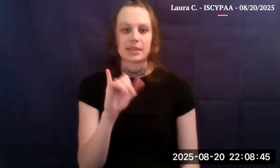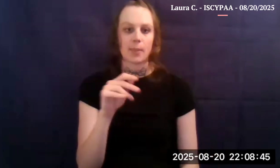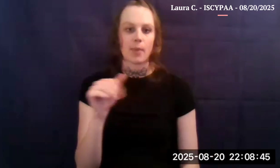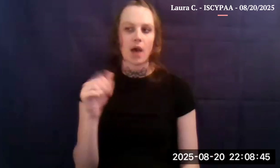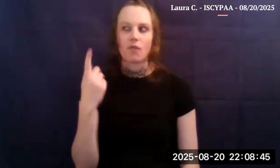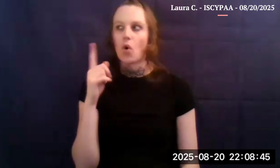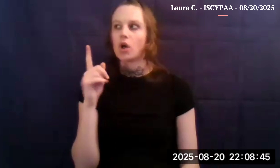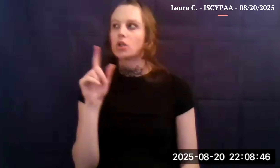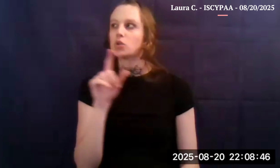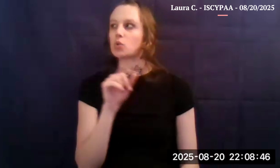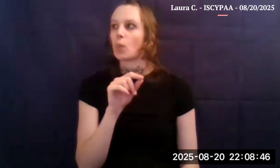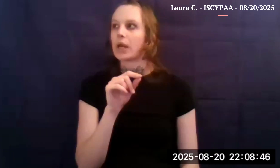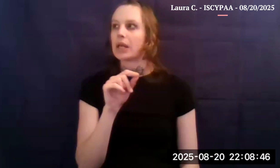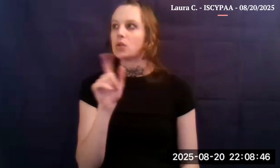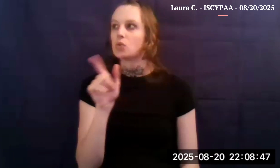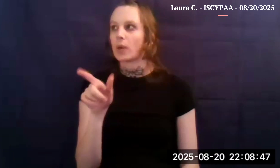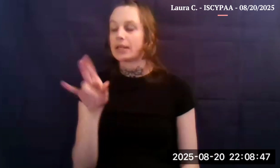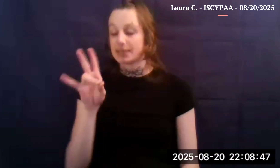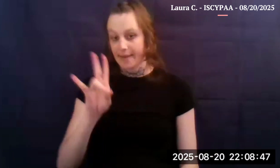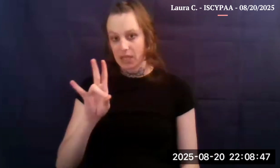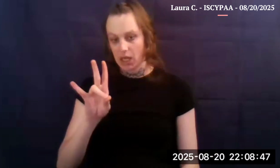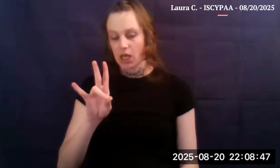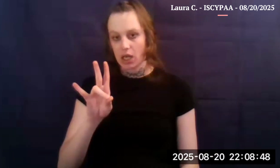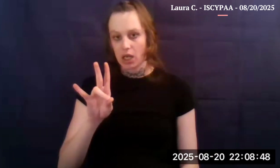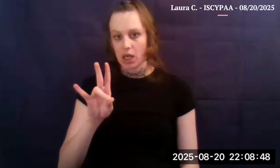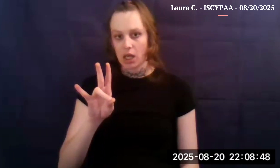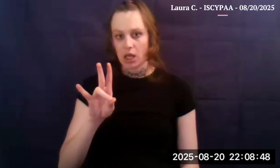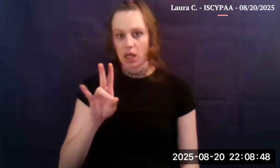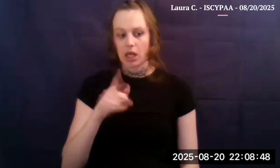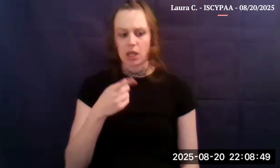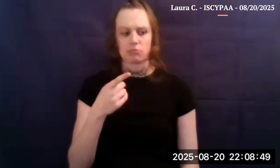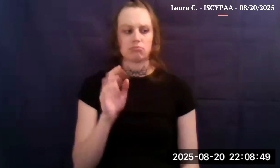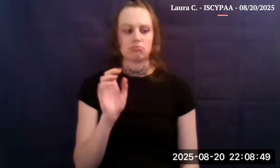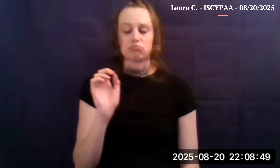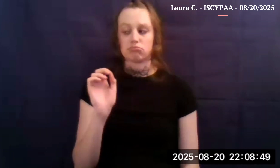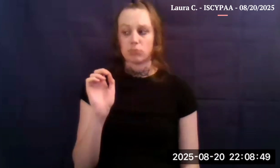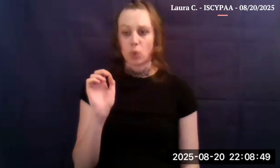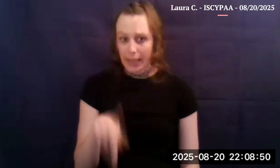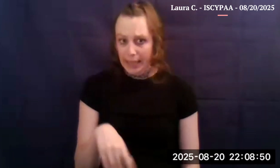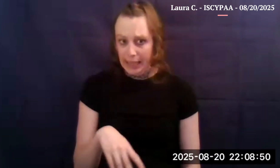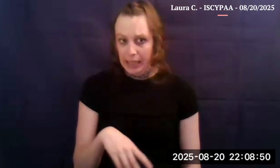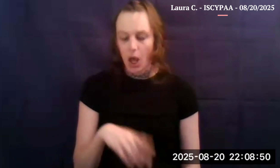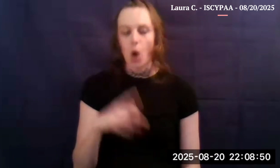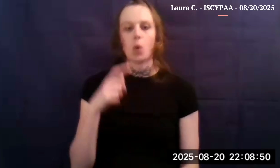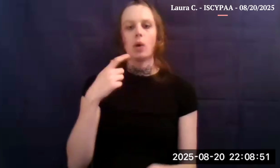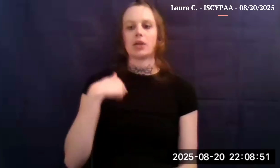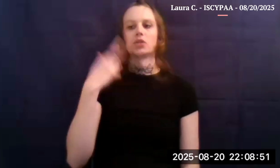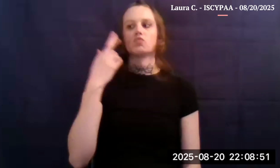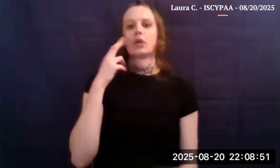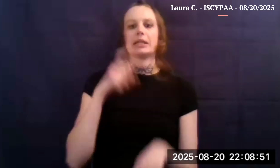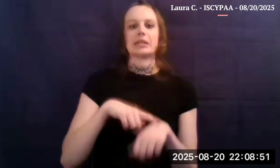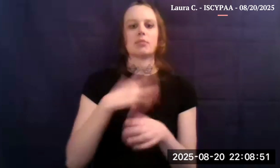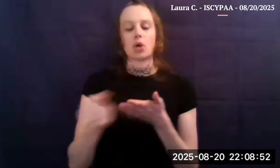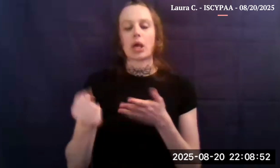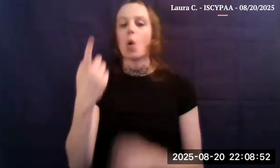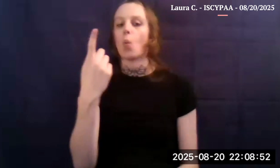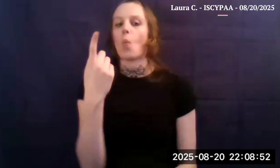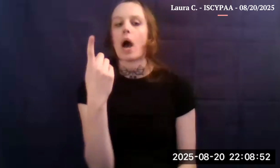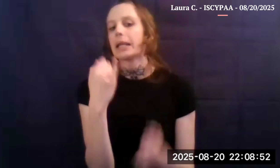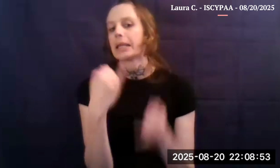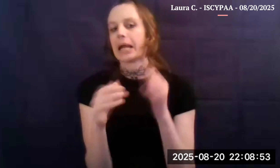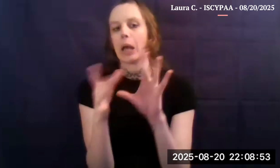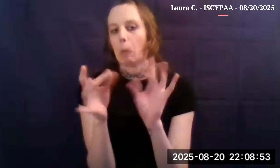we in? For 2027. And they're like, okay, whoa, Laura, like, oh, time's up. Okay, can I read one last